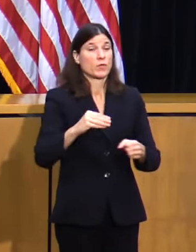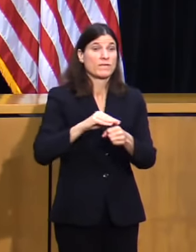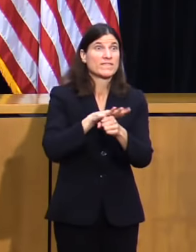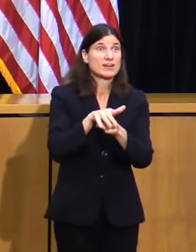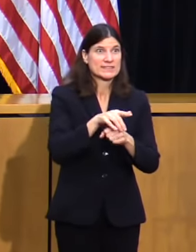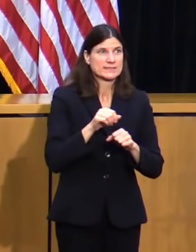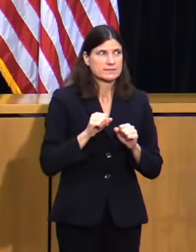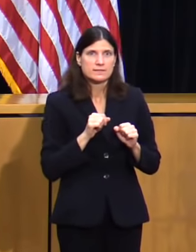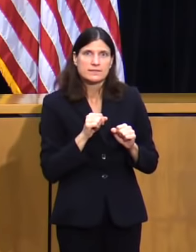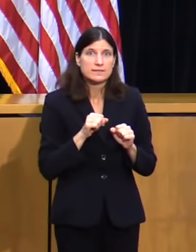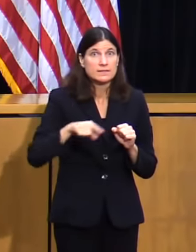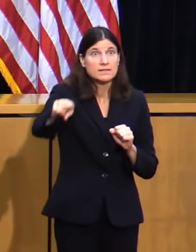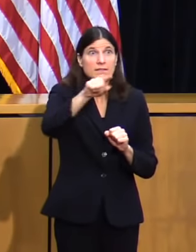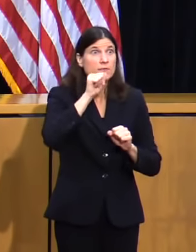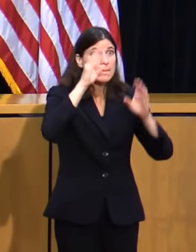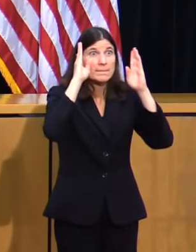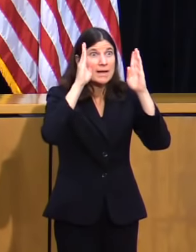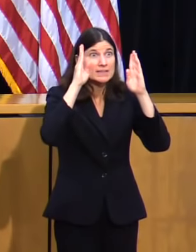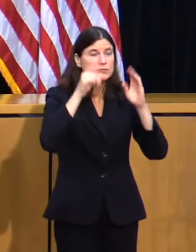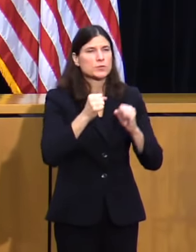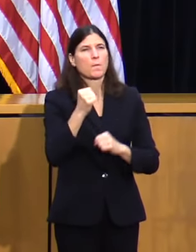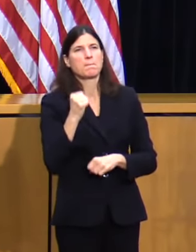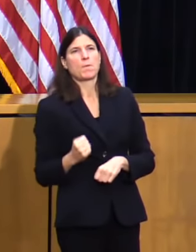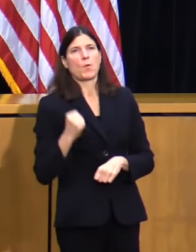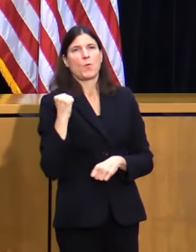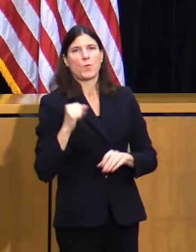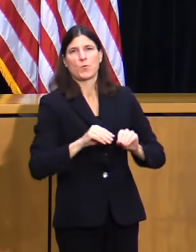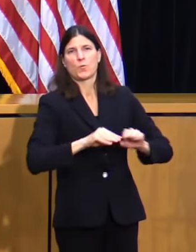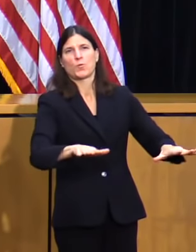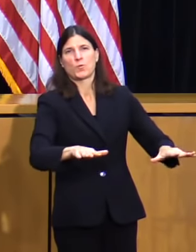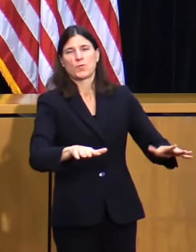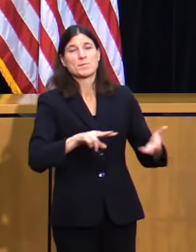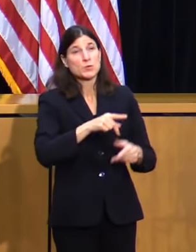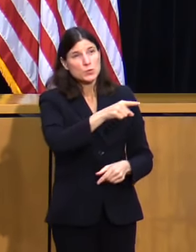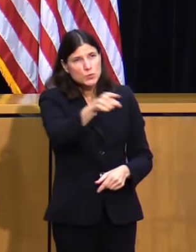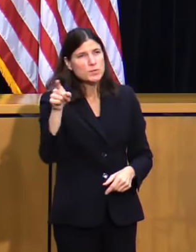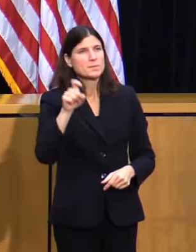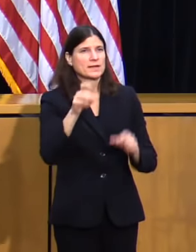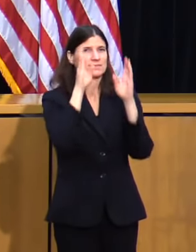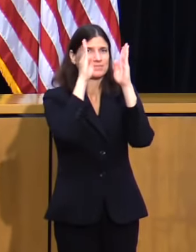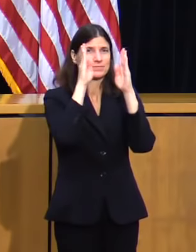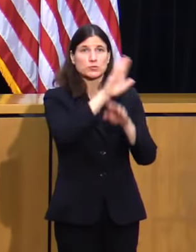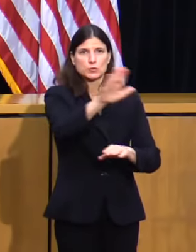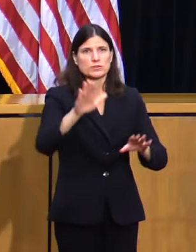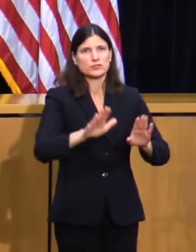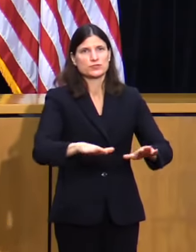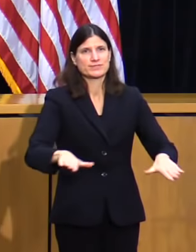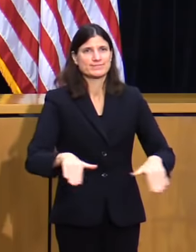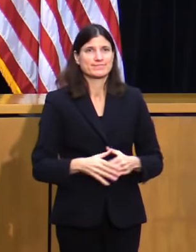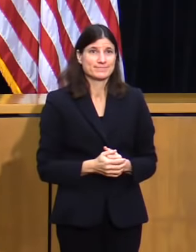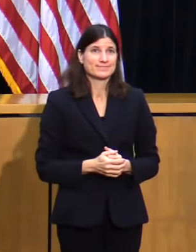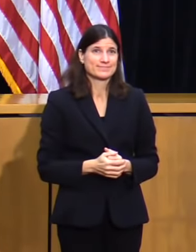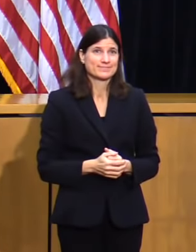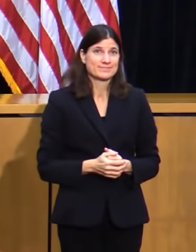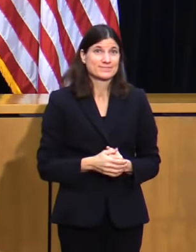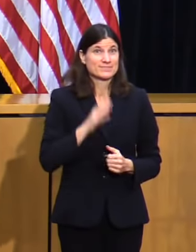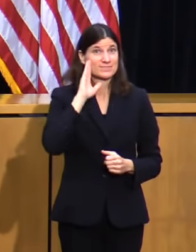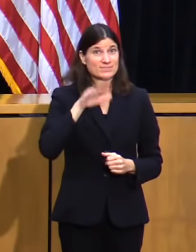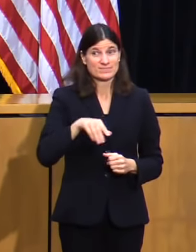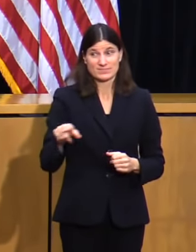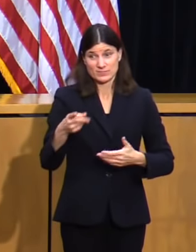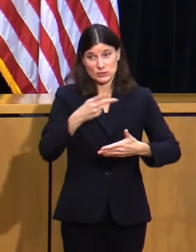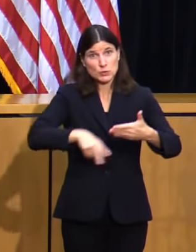And you're probably going to hear this 3 or 4 times from me between now and Thanksgiving, too. Because if you look at what happened in Canada, and their